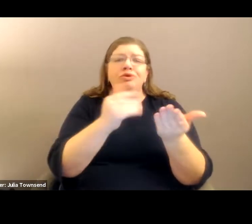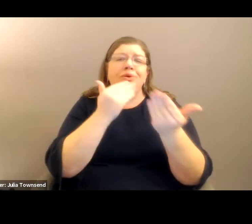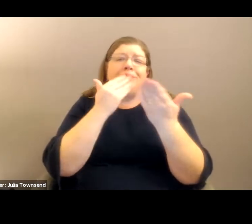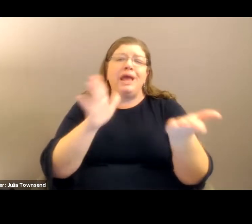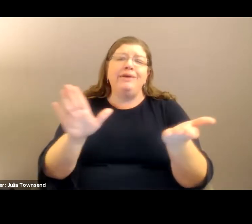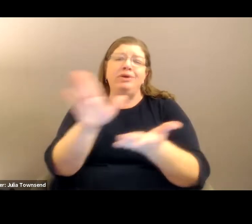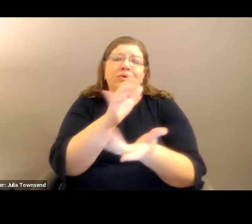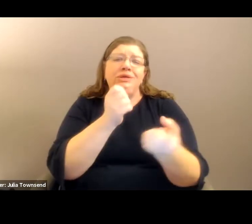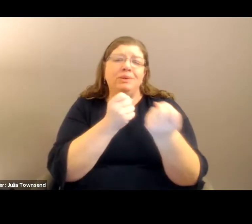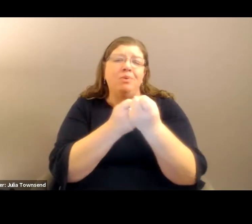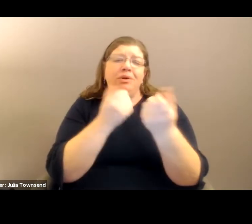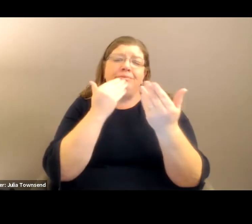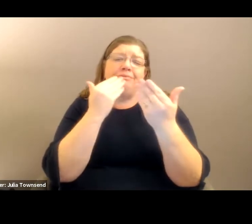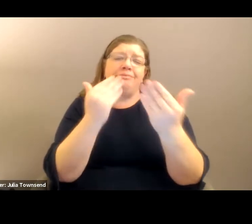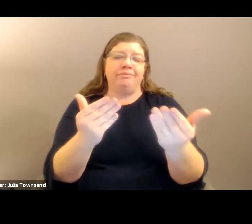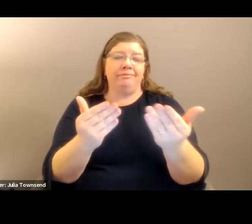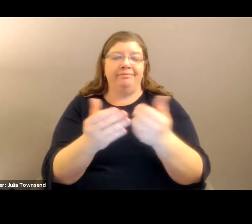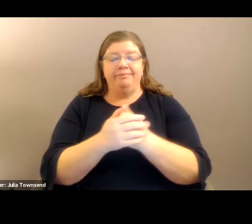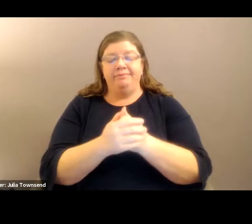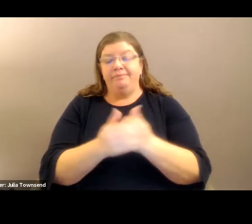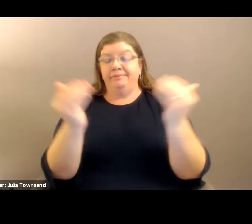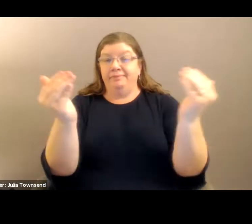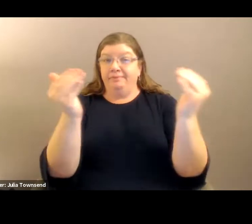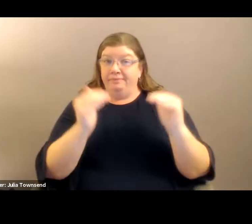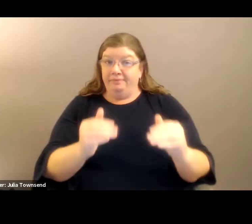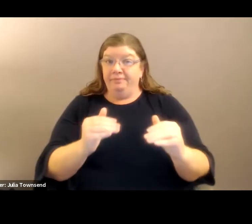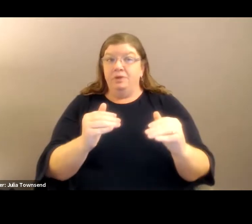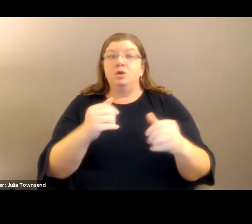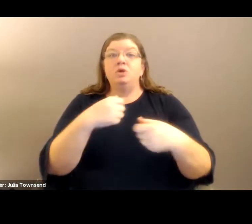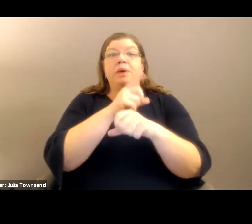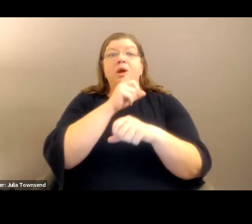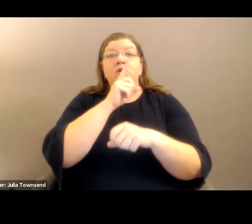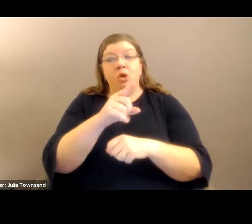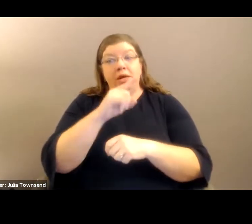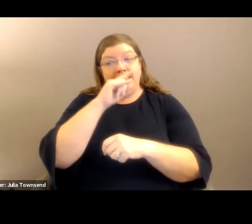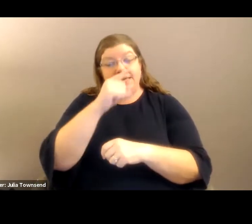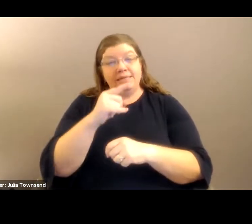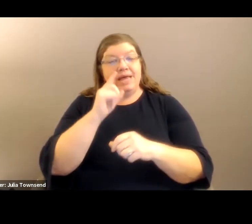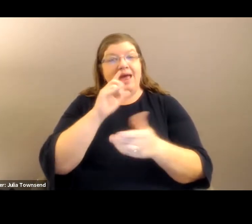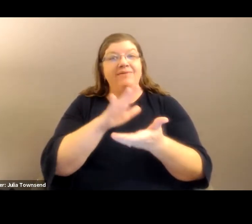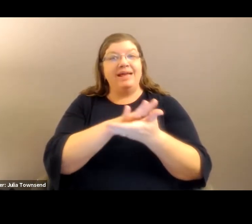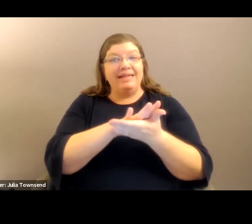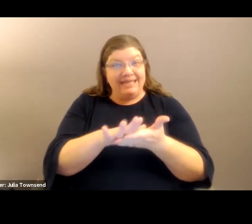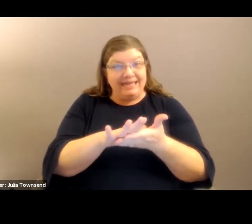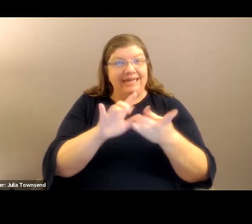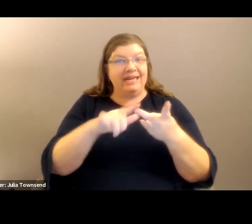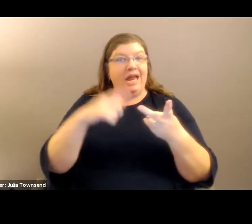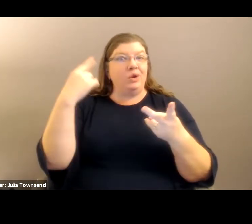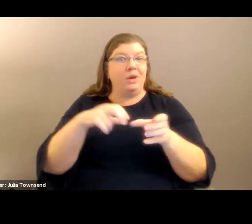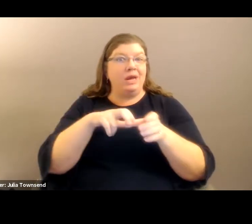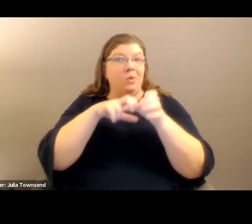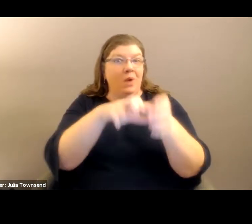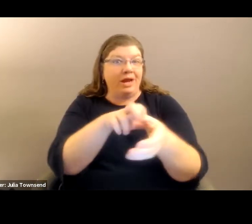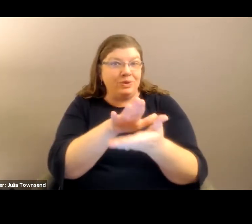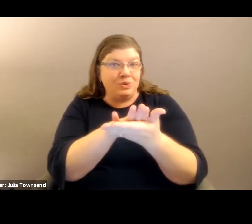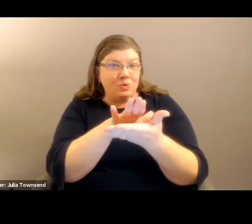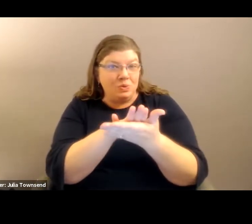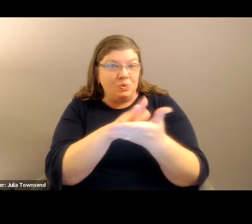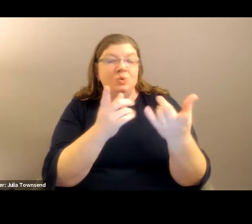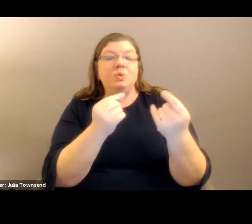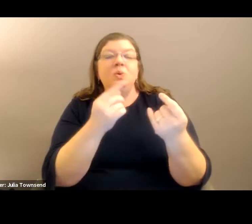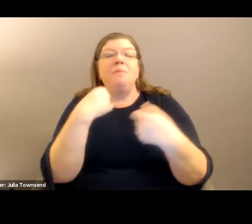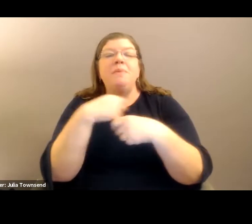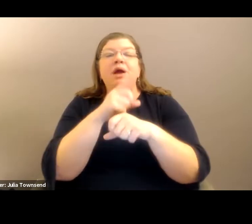support. Now, the next step to ensure our kids have a clean and green ride to school is to make sure